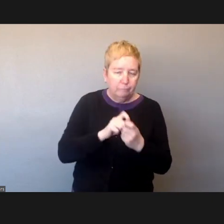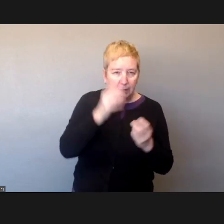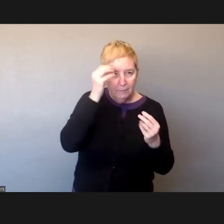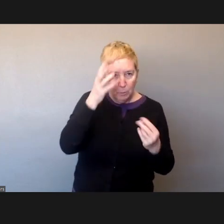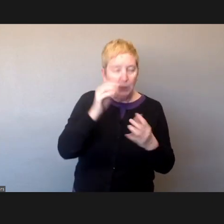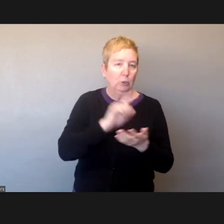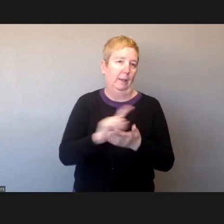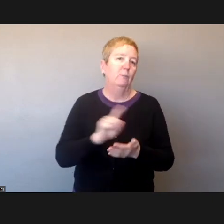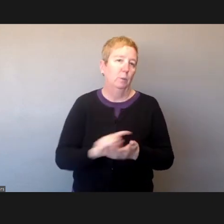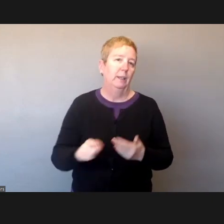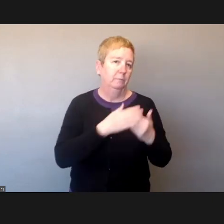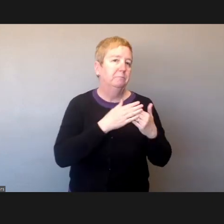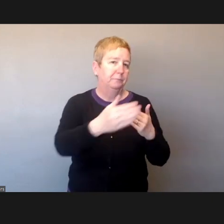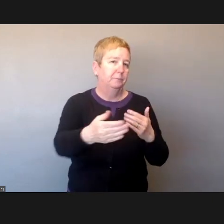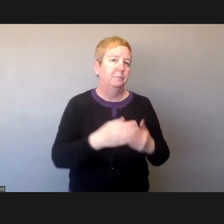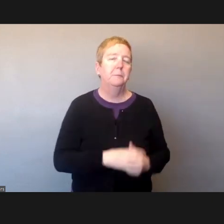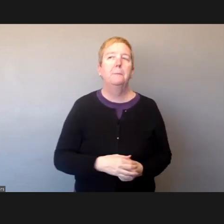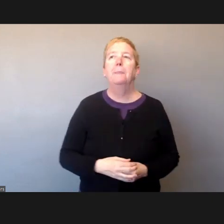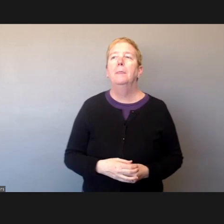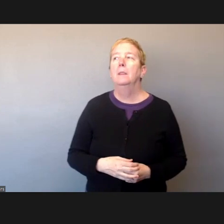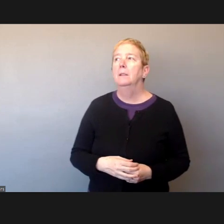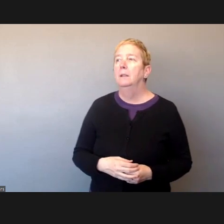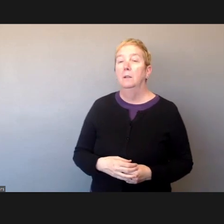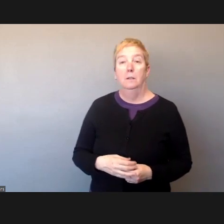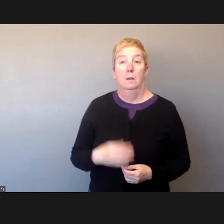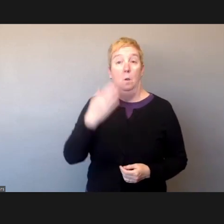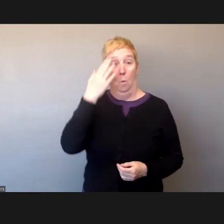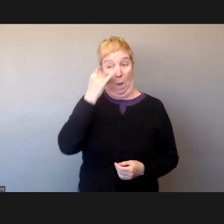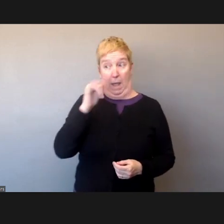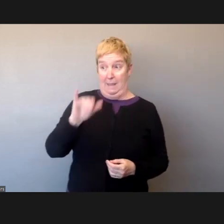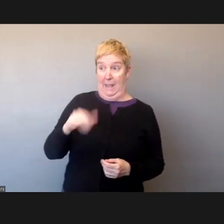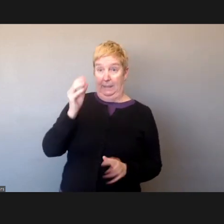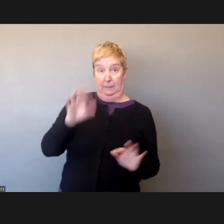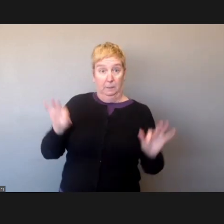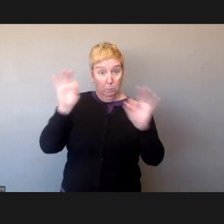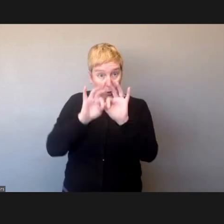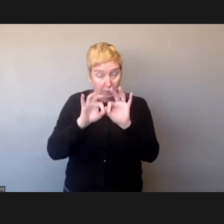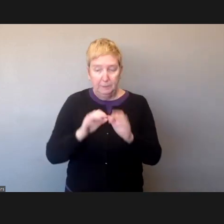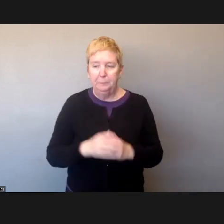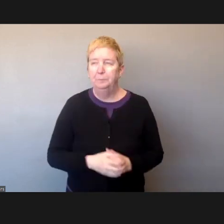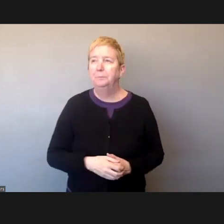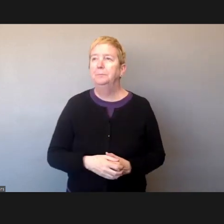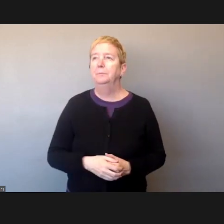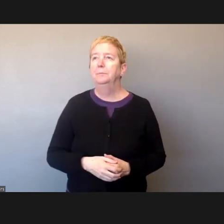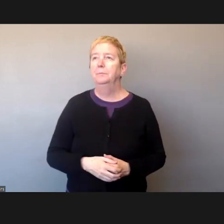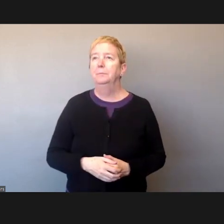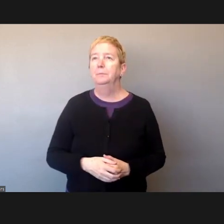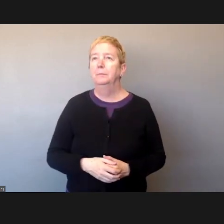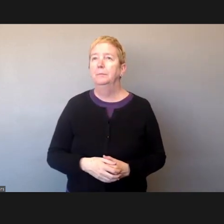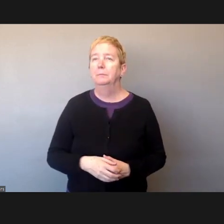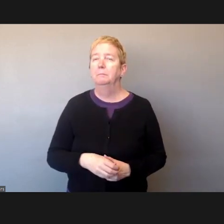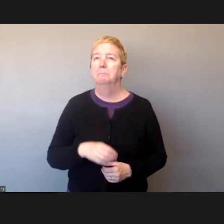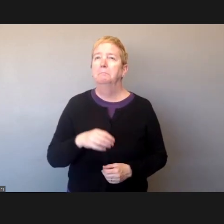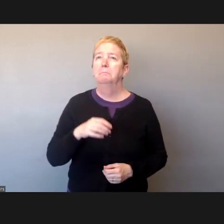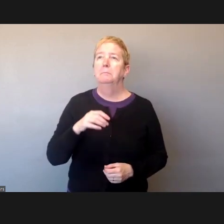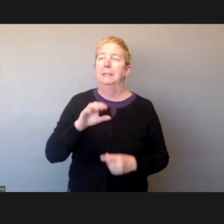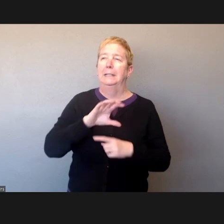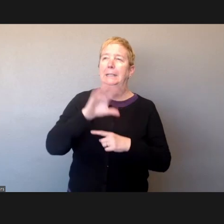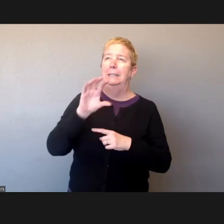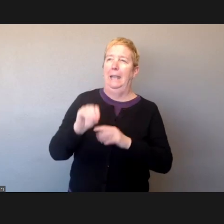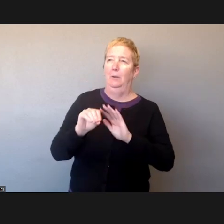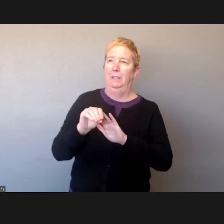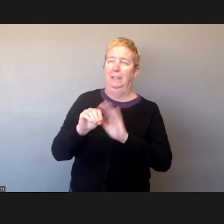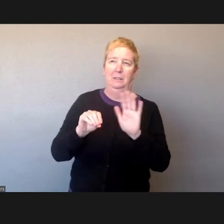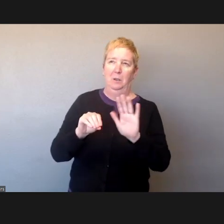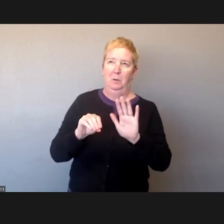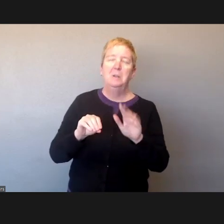last little reason that that's important. Very early on, I wouldn't even say the county because I don't want to make the same mistake again. We had a